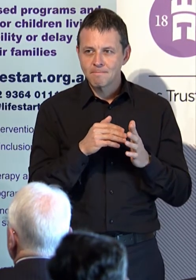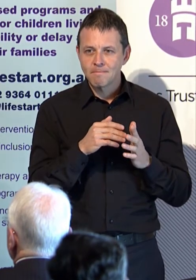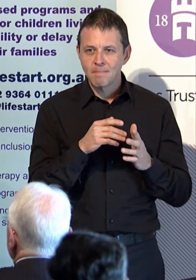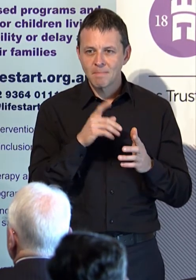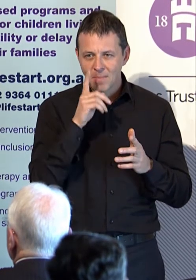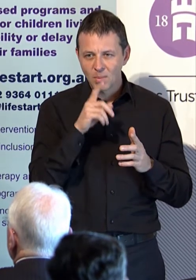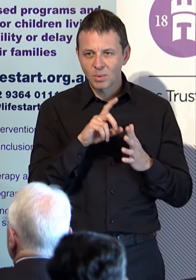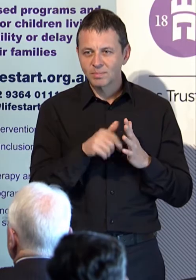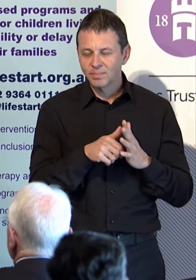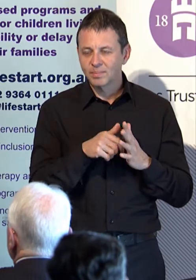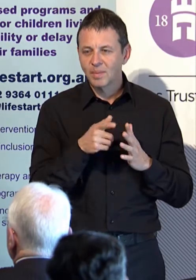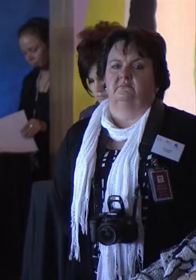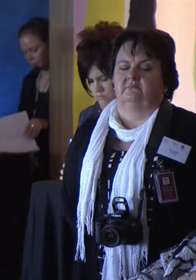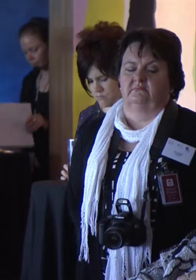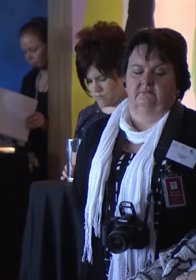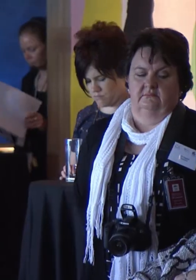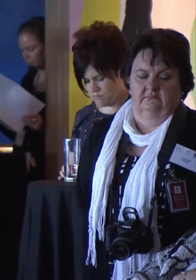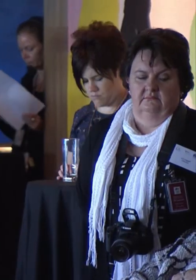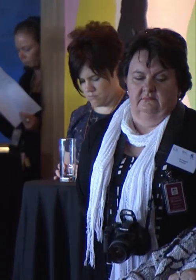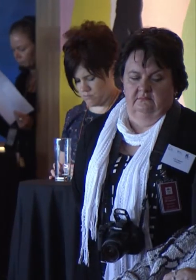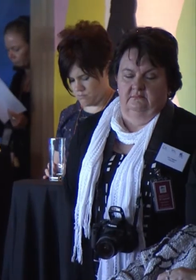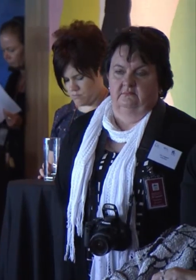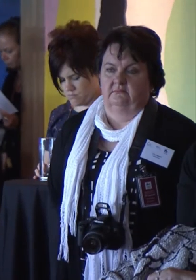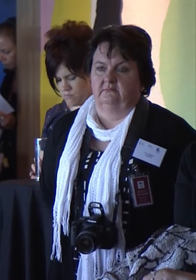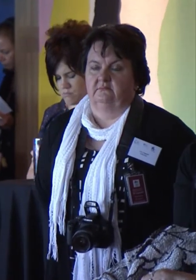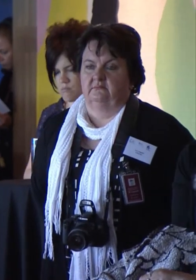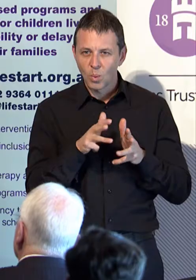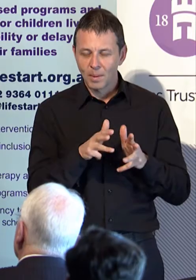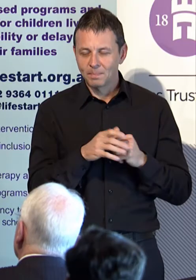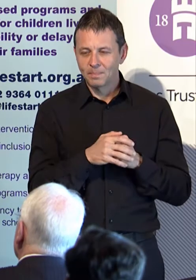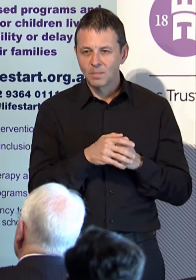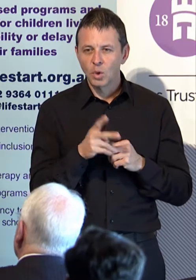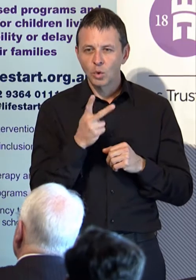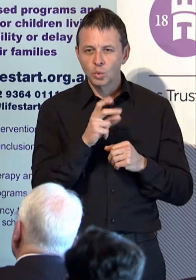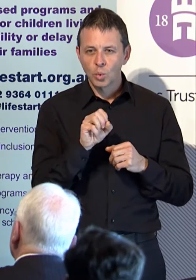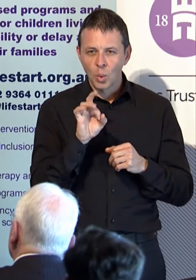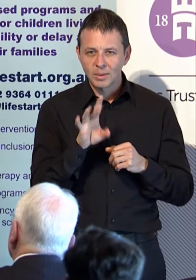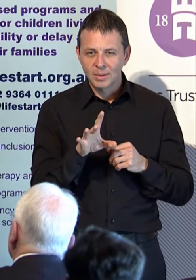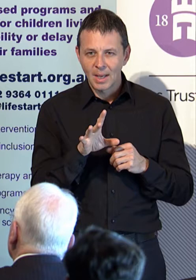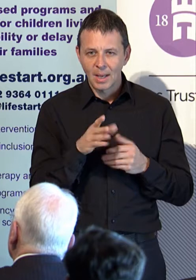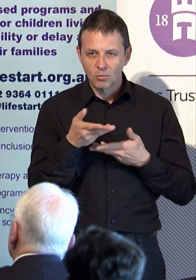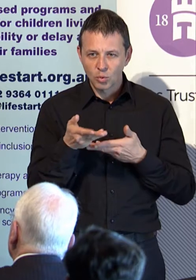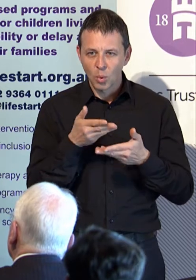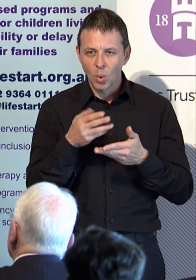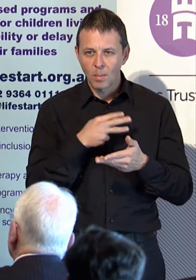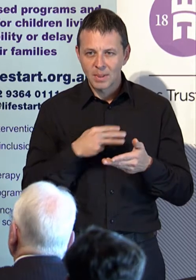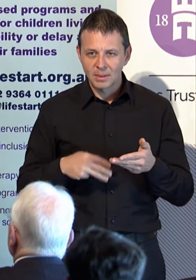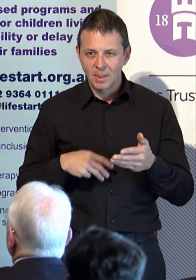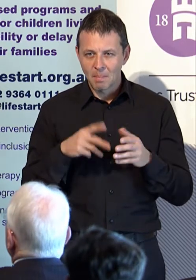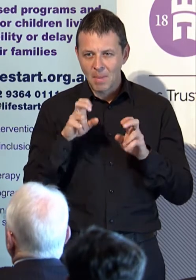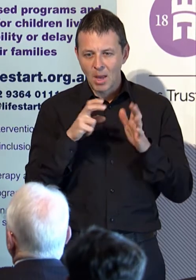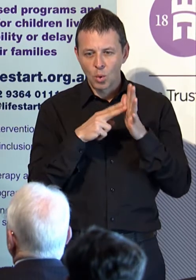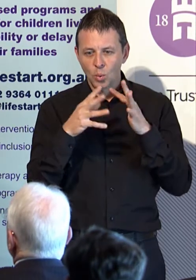were we going to get this right? In 2010, we were still talking, Minister, about new media.